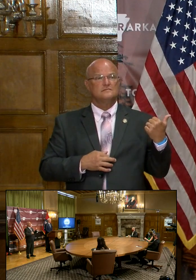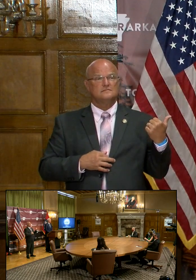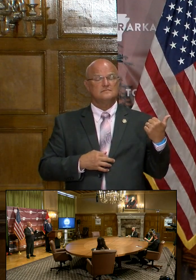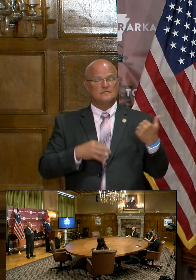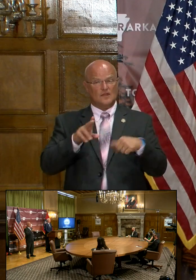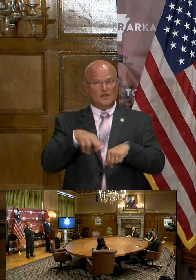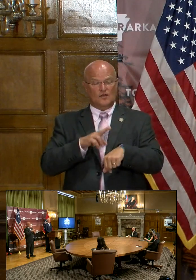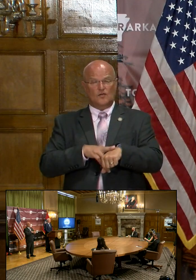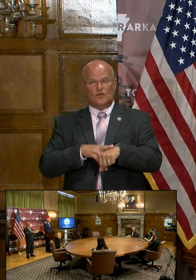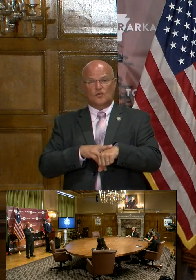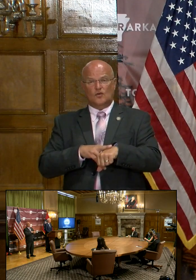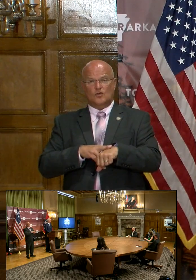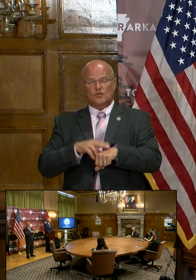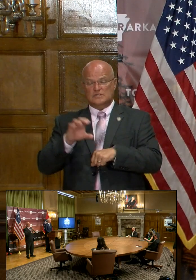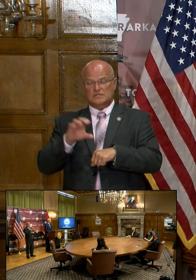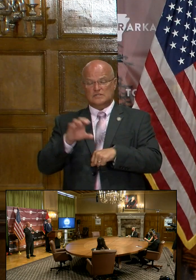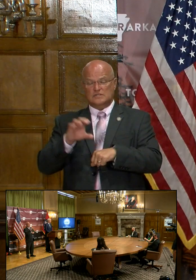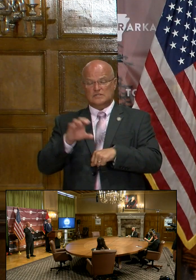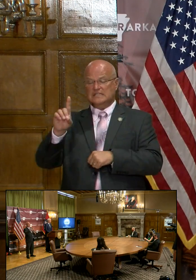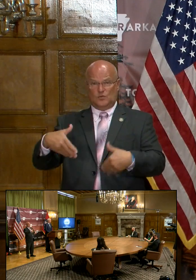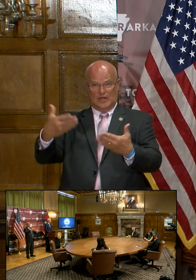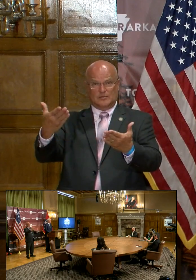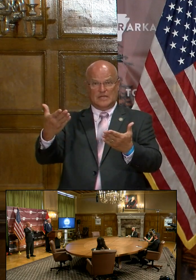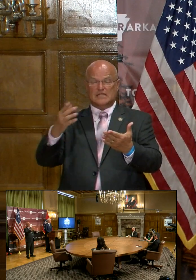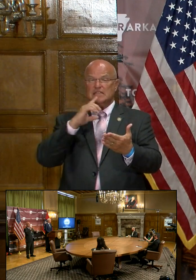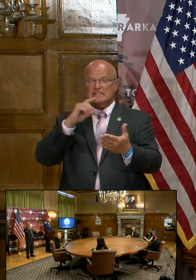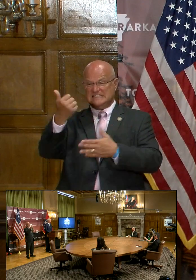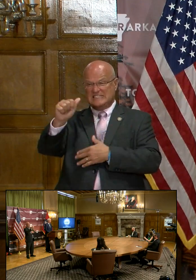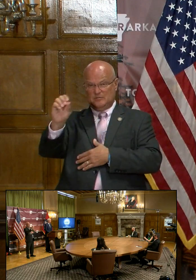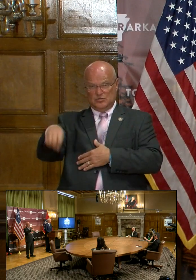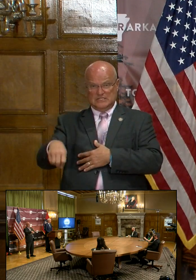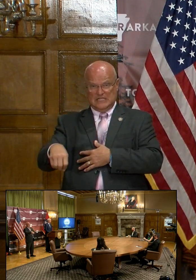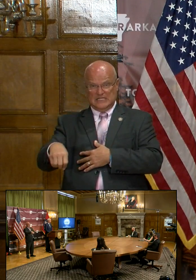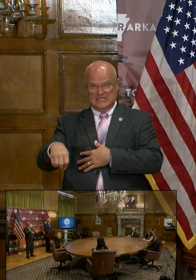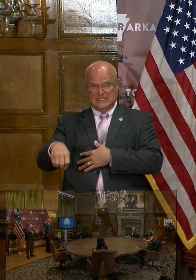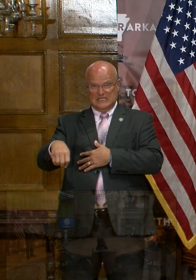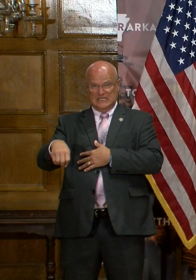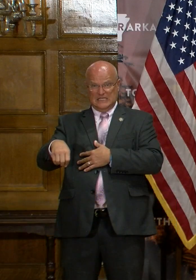Well, of course, CDC recommendation is 10%.